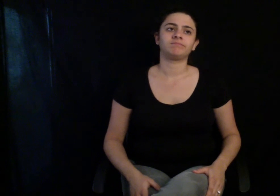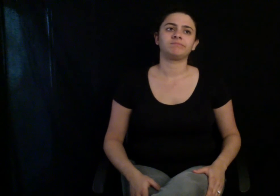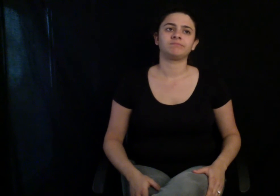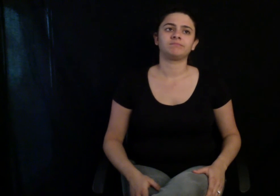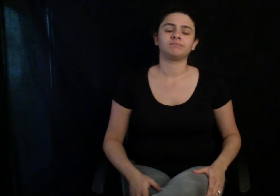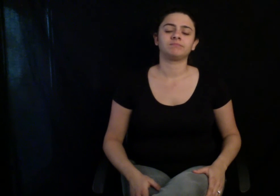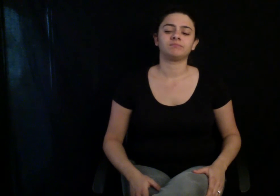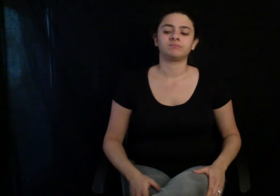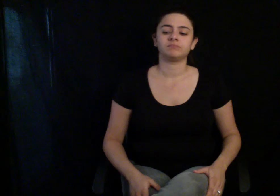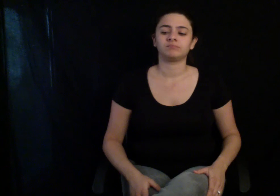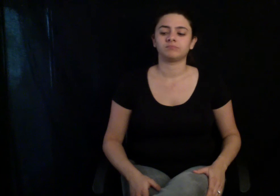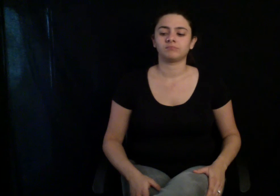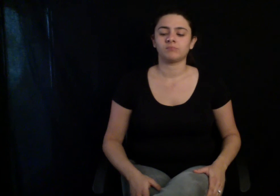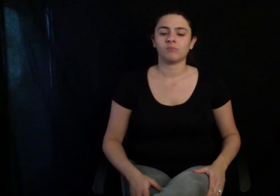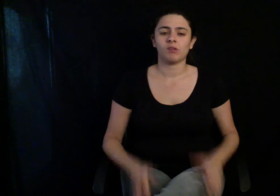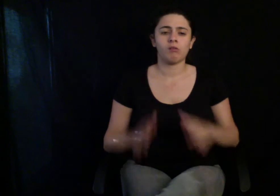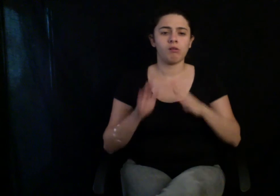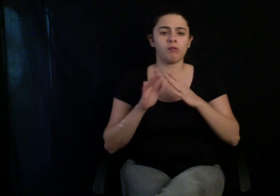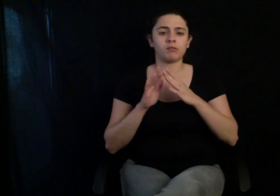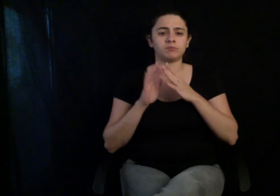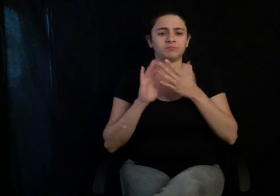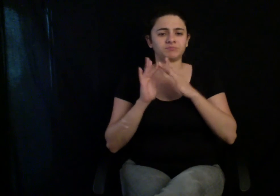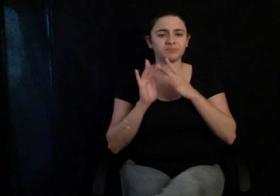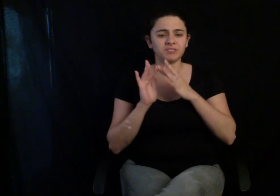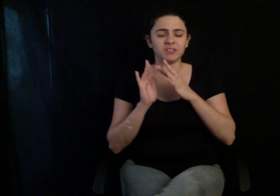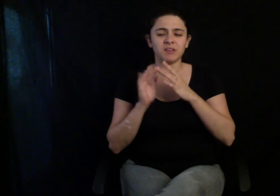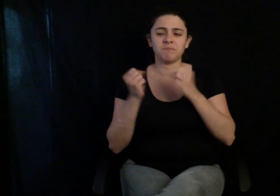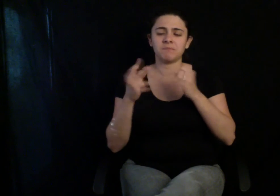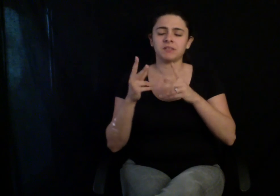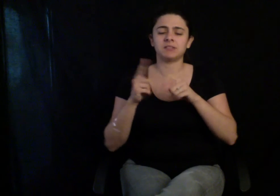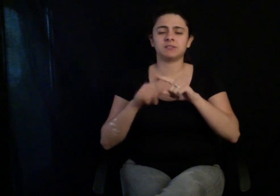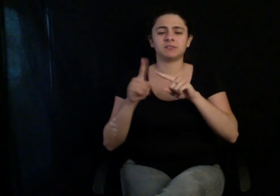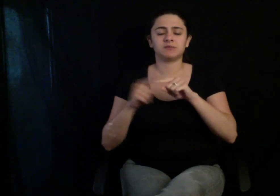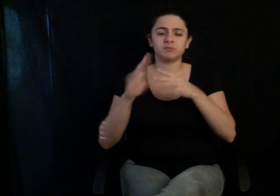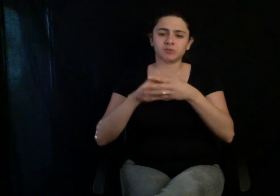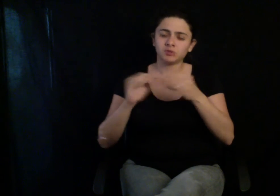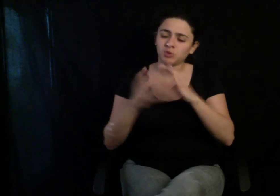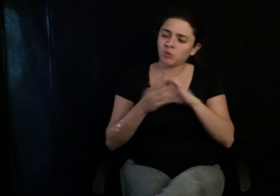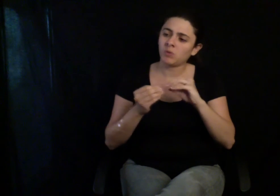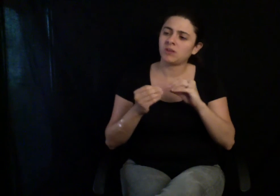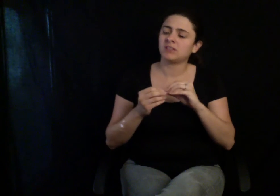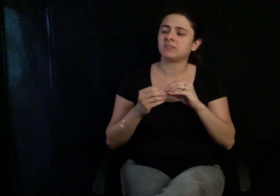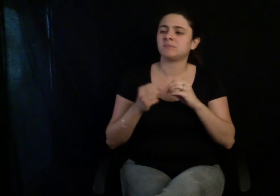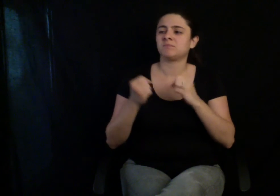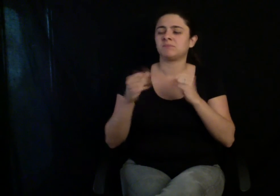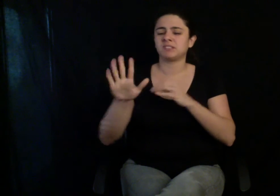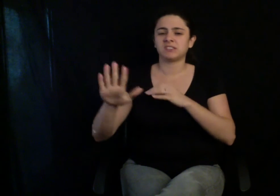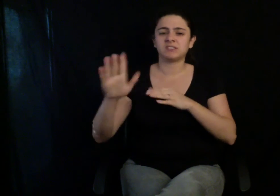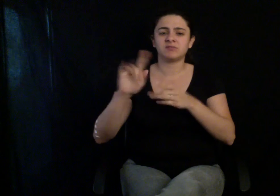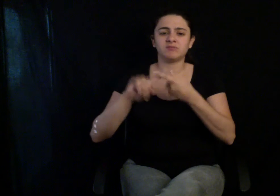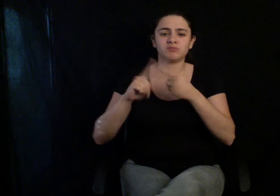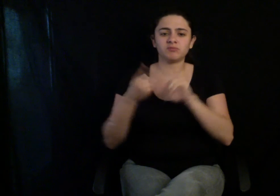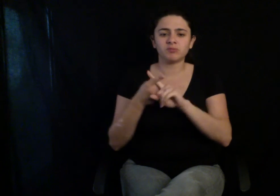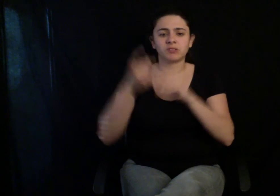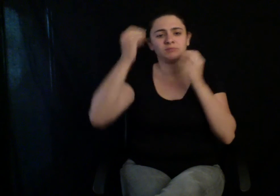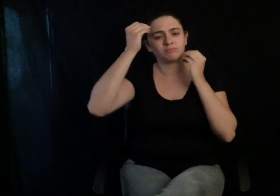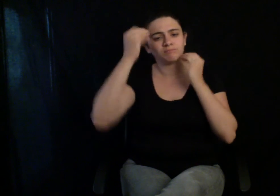stories of him pulling his friends out of bad situations, helping them. Like I know a friend of his lost their job and he kind of put them up in his house